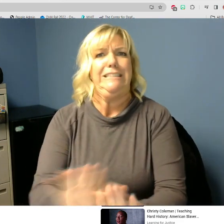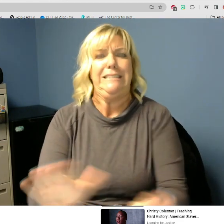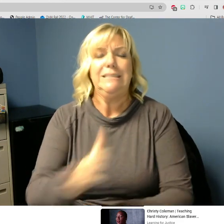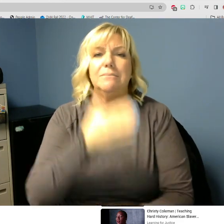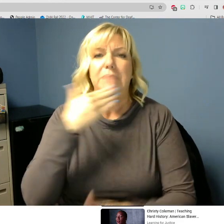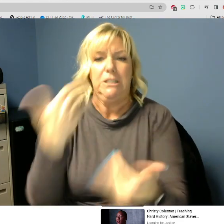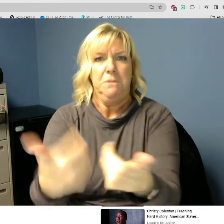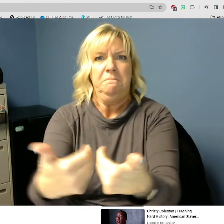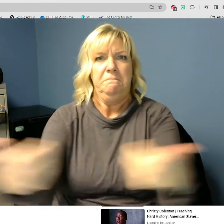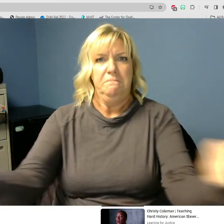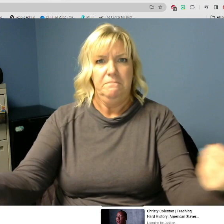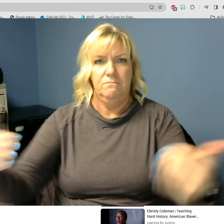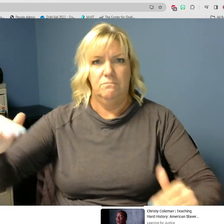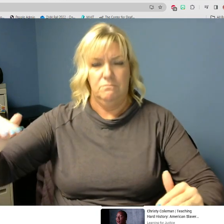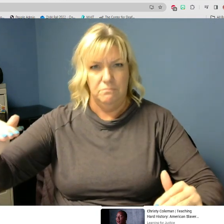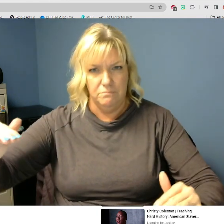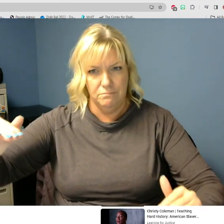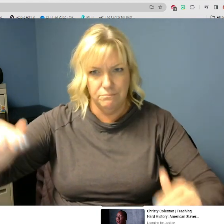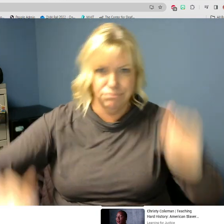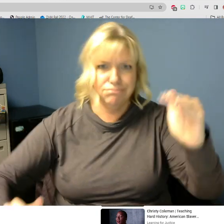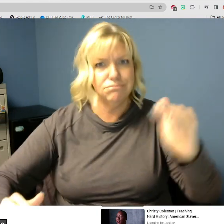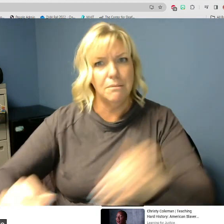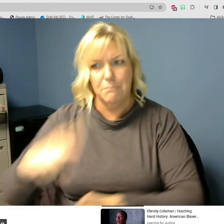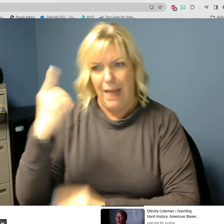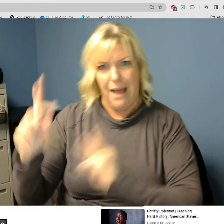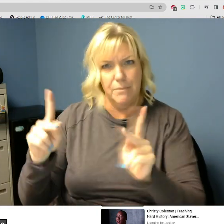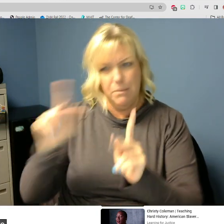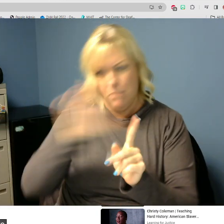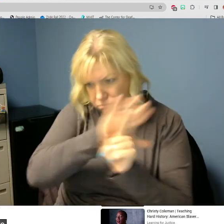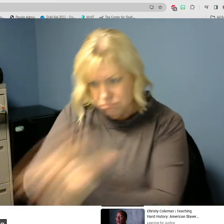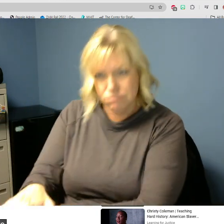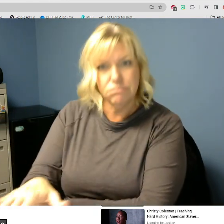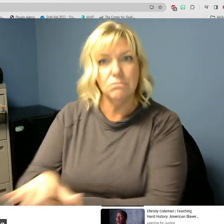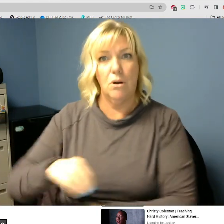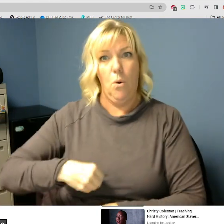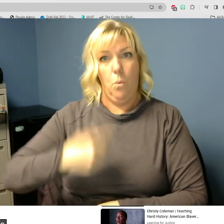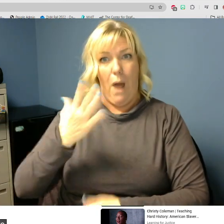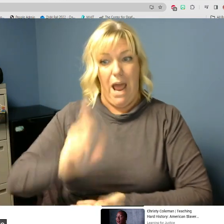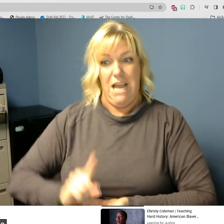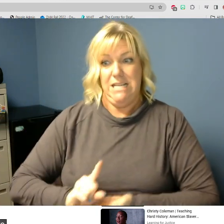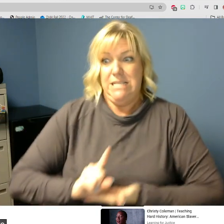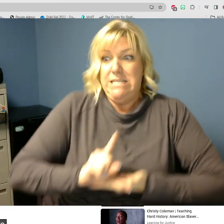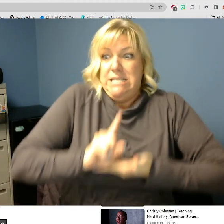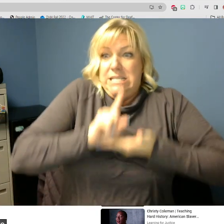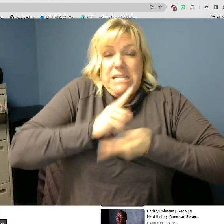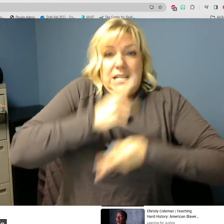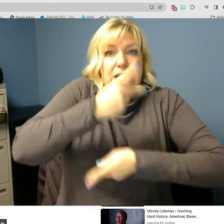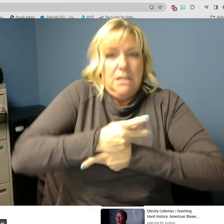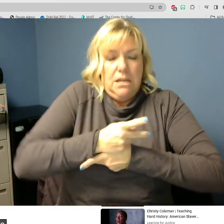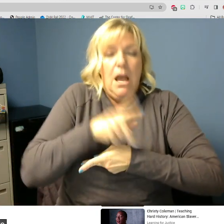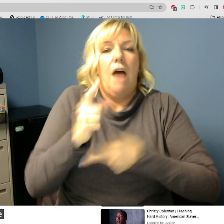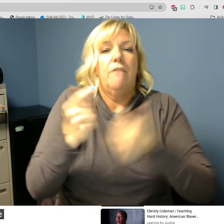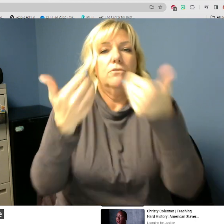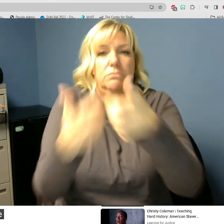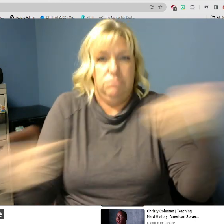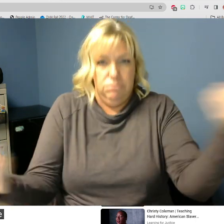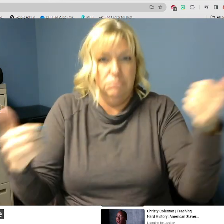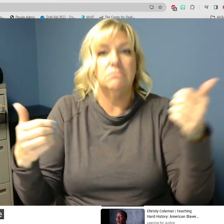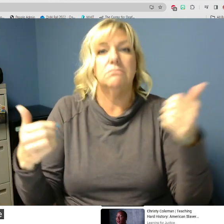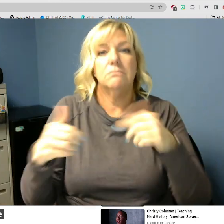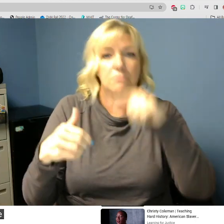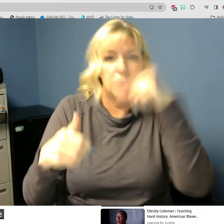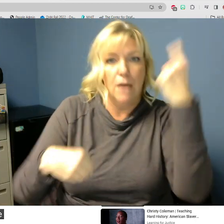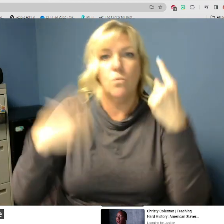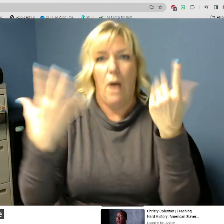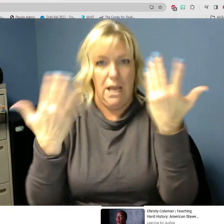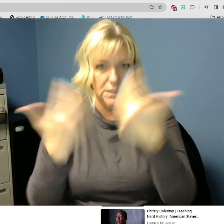privilege and their power. And so one way to separate them is on the basis of race. And we've already seen some of the laws that have been put into place,